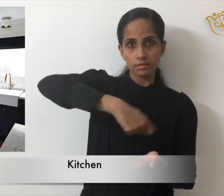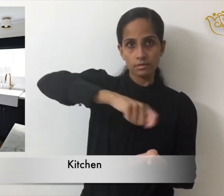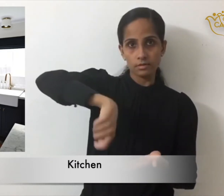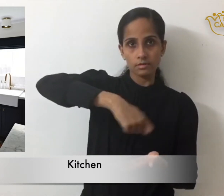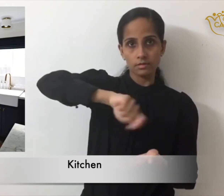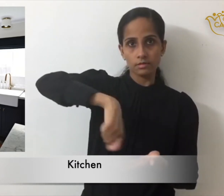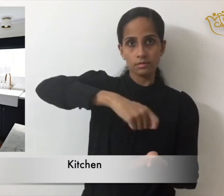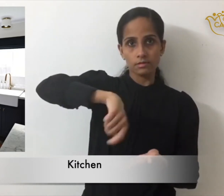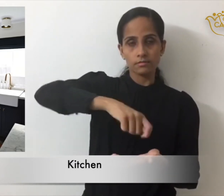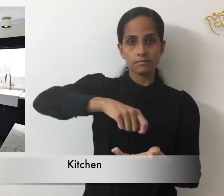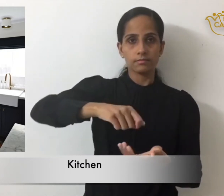kitchen,